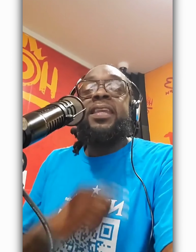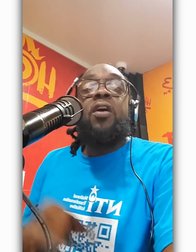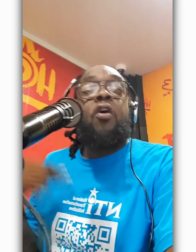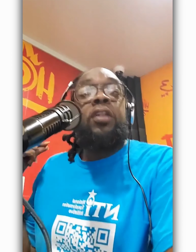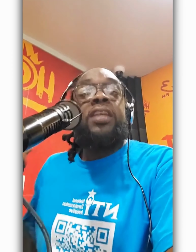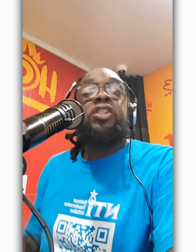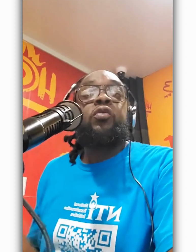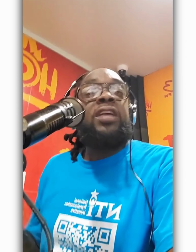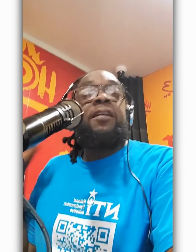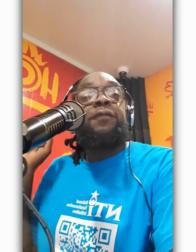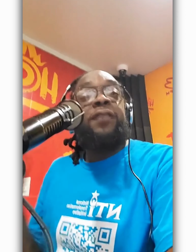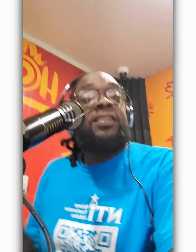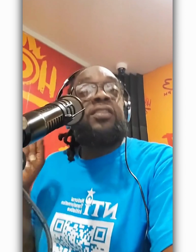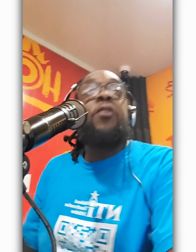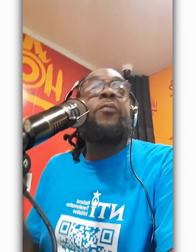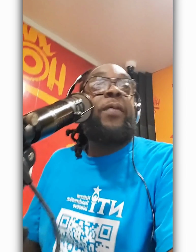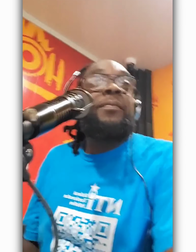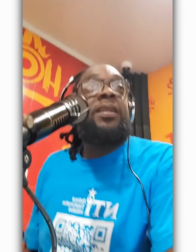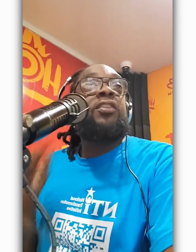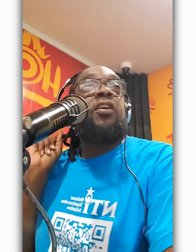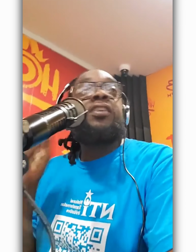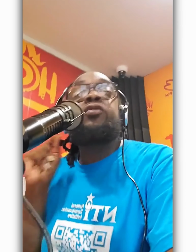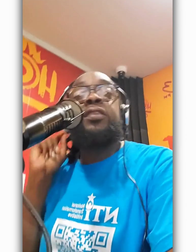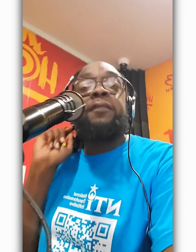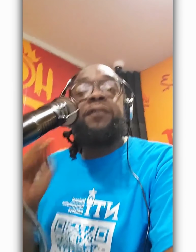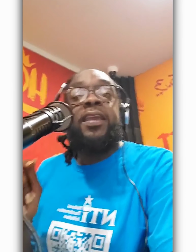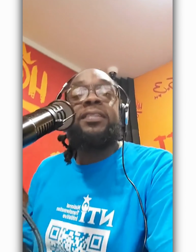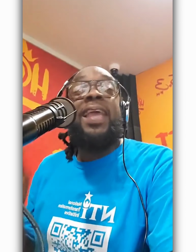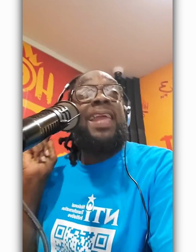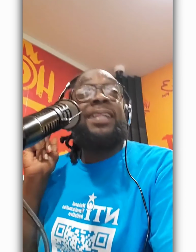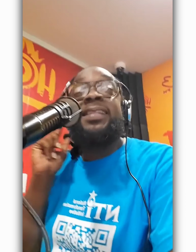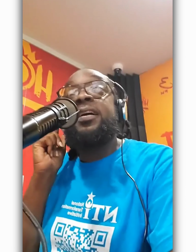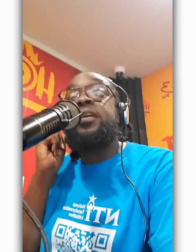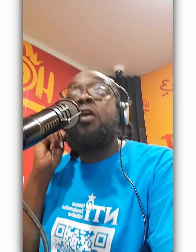Maggie, all issues are fixed now. Barbados, all issues are fixed.